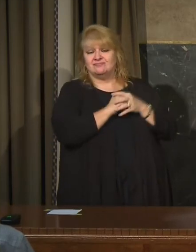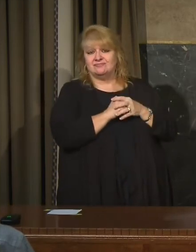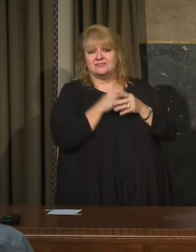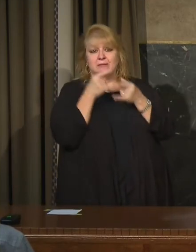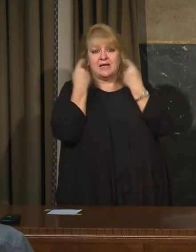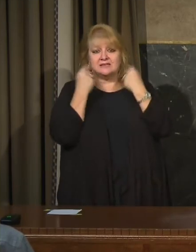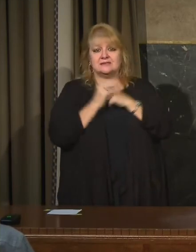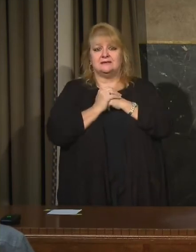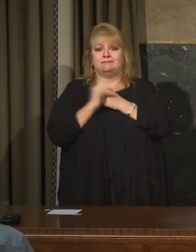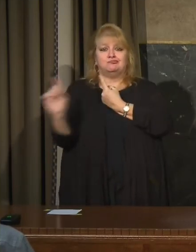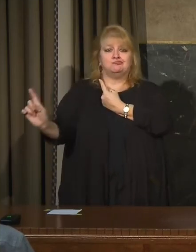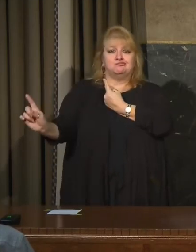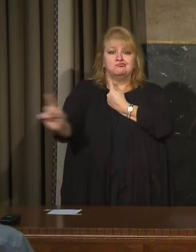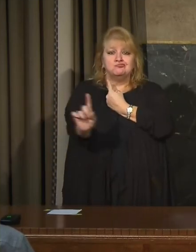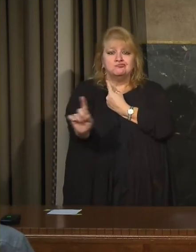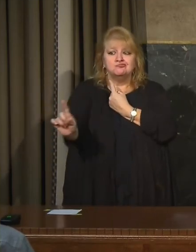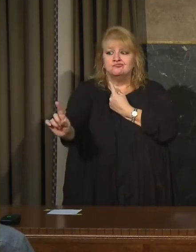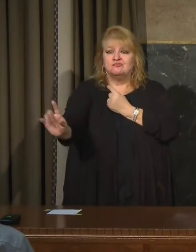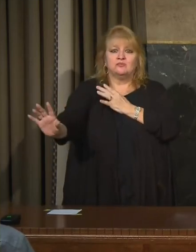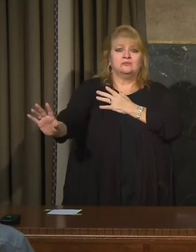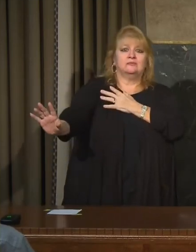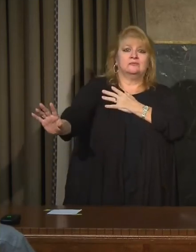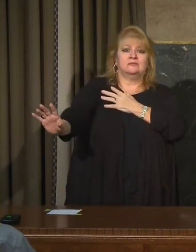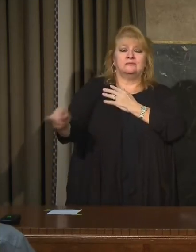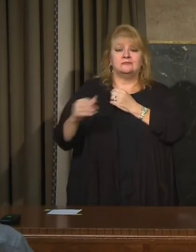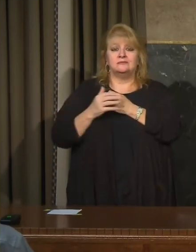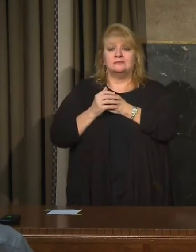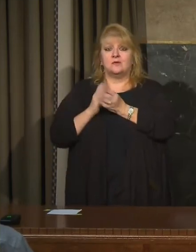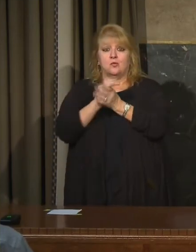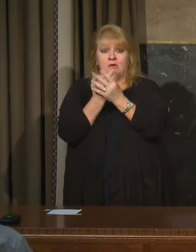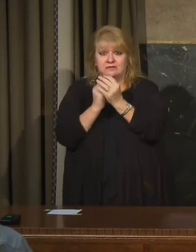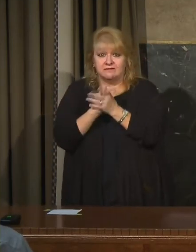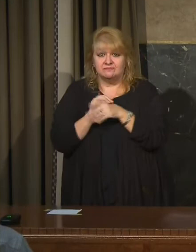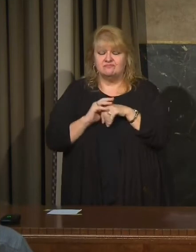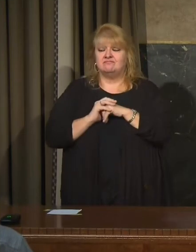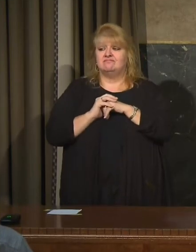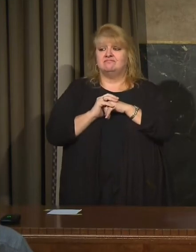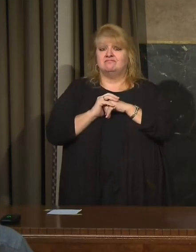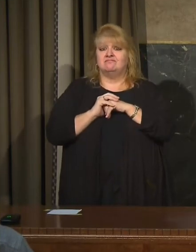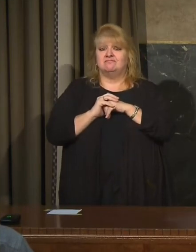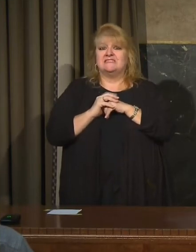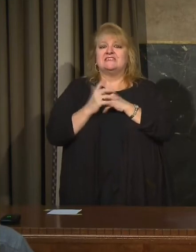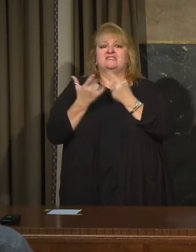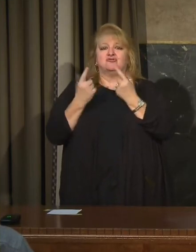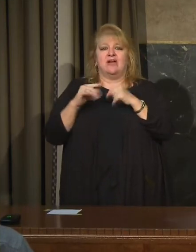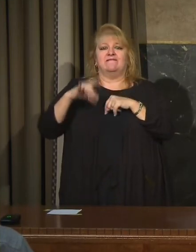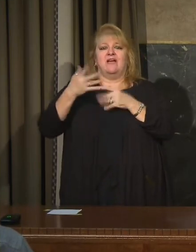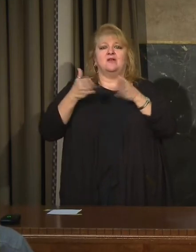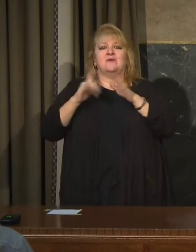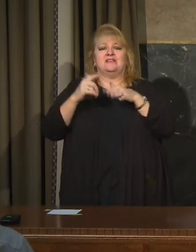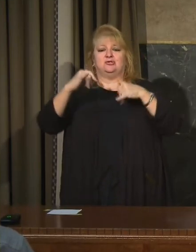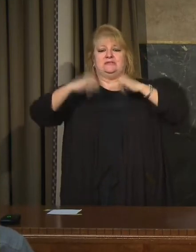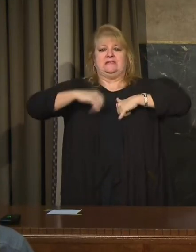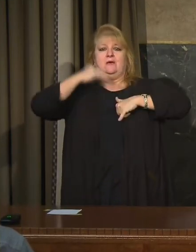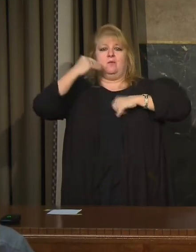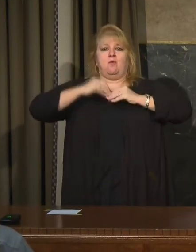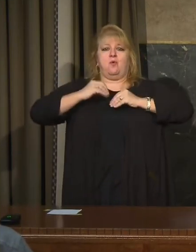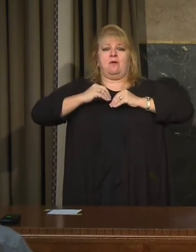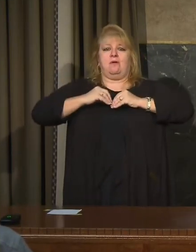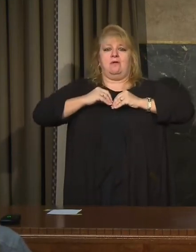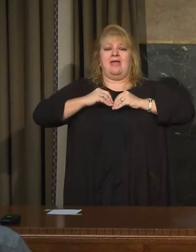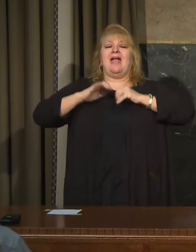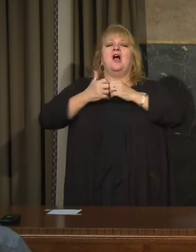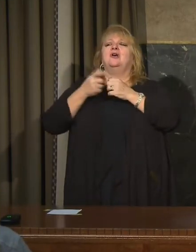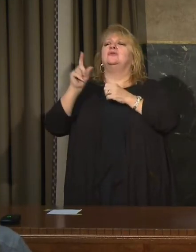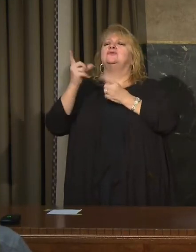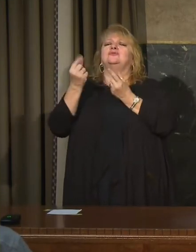it's staying home when you don't have to be out, finding ways to do your activities virtually,